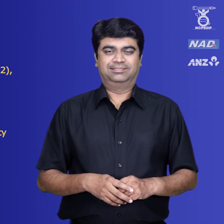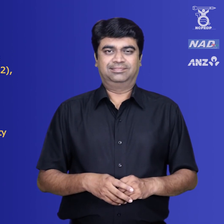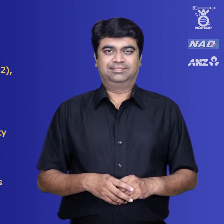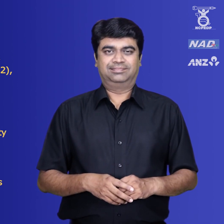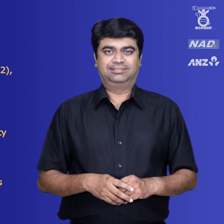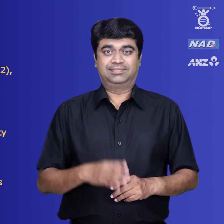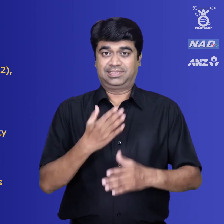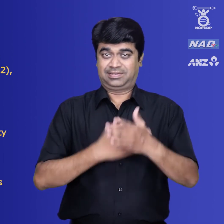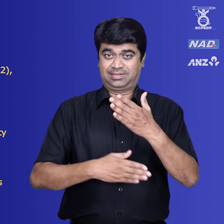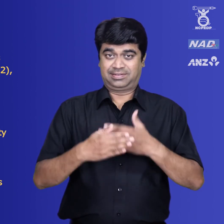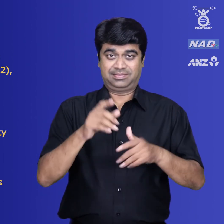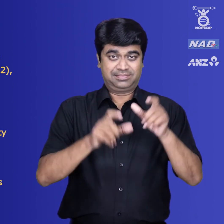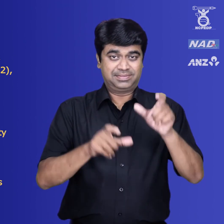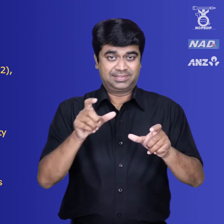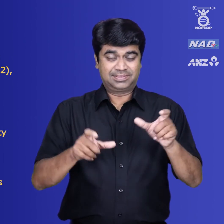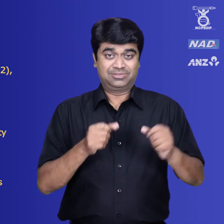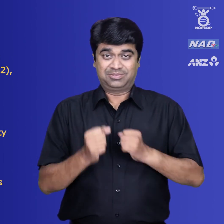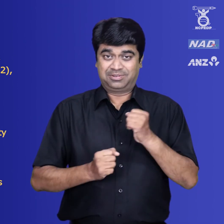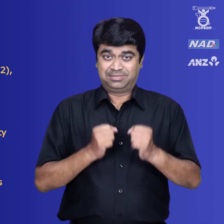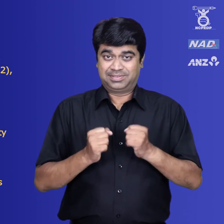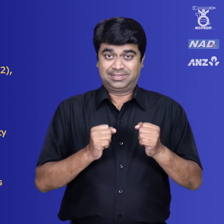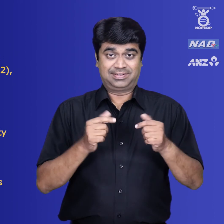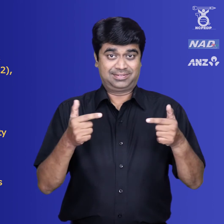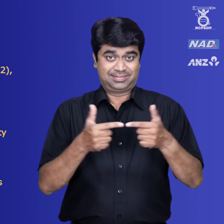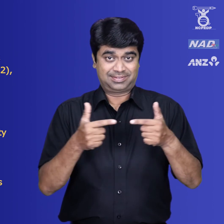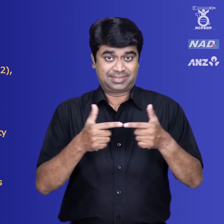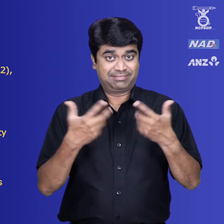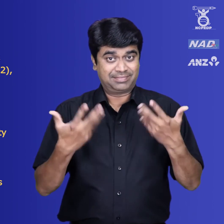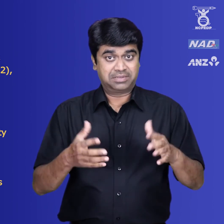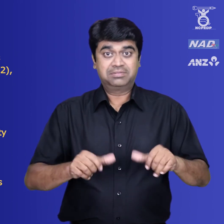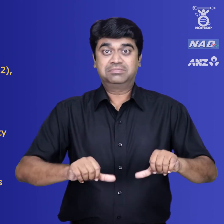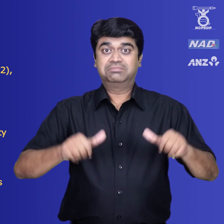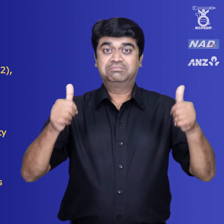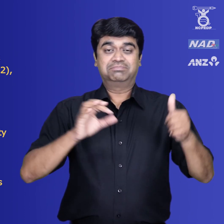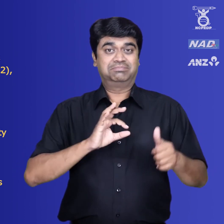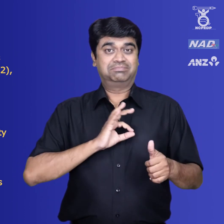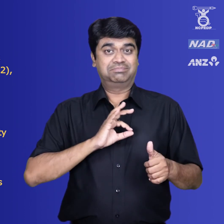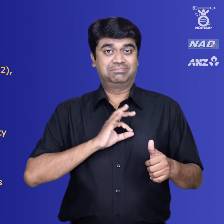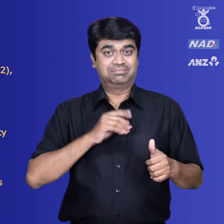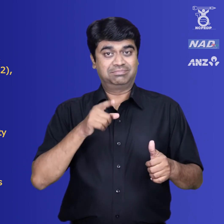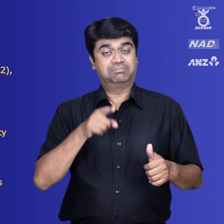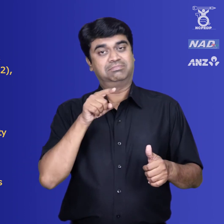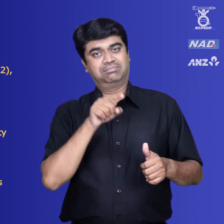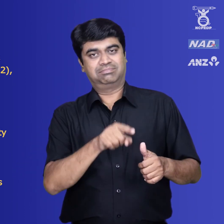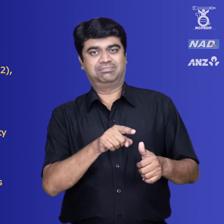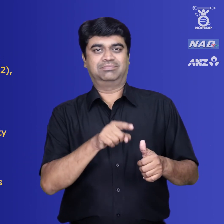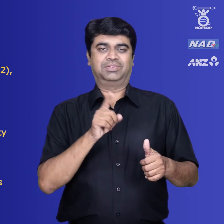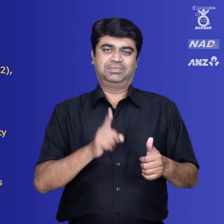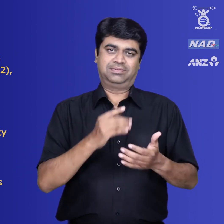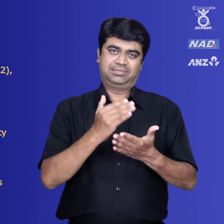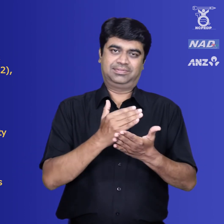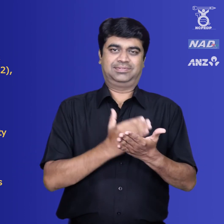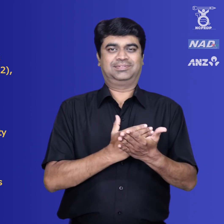Promote and organize disability-specific sporting events for persons with disabilities and also